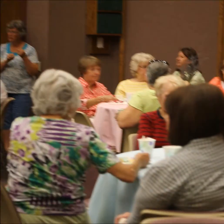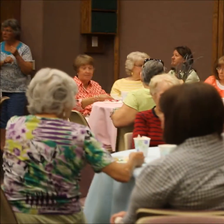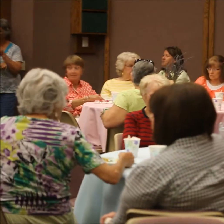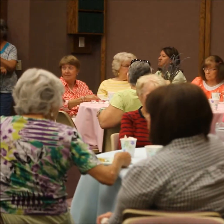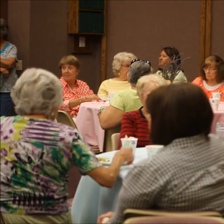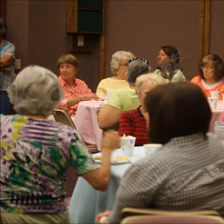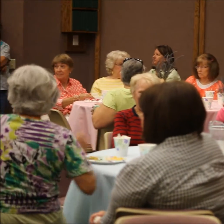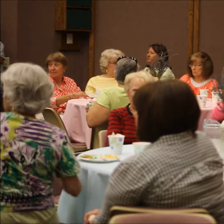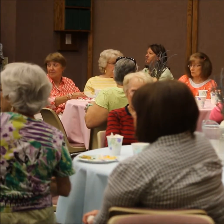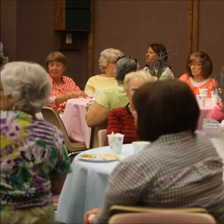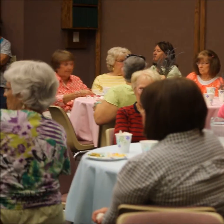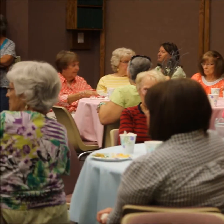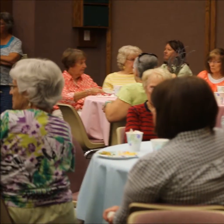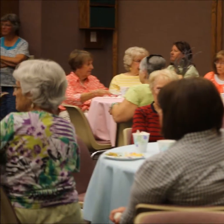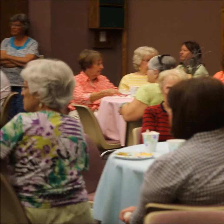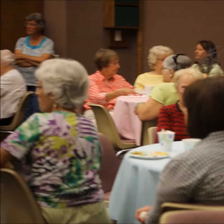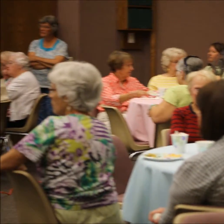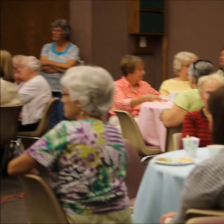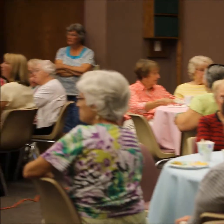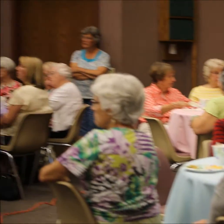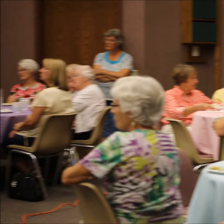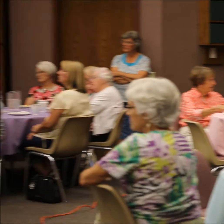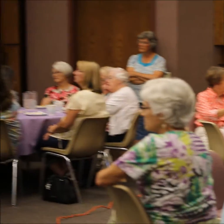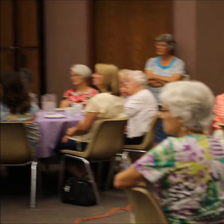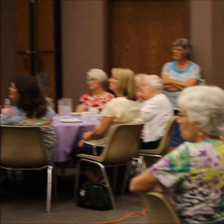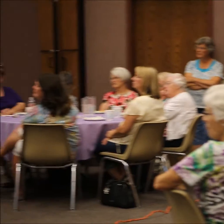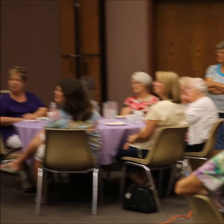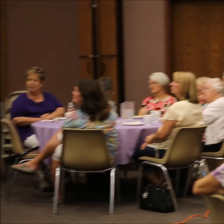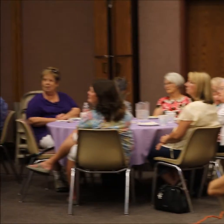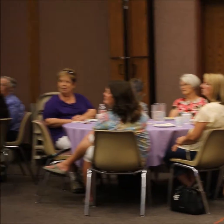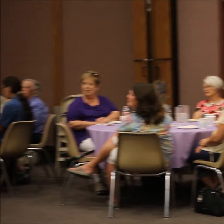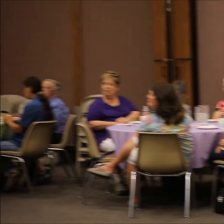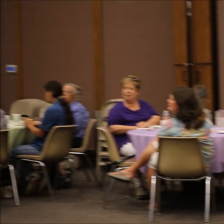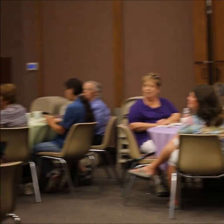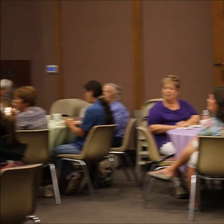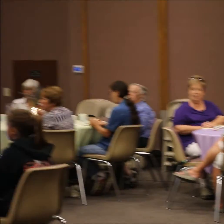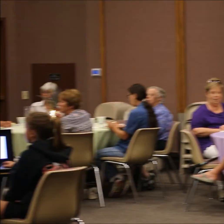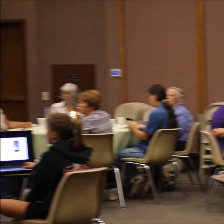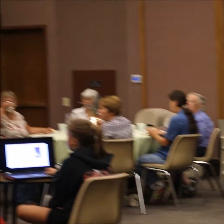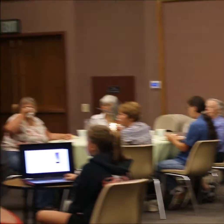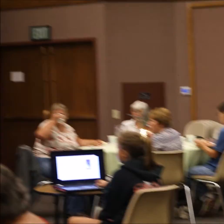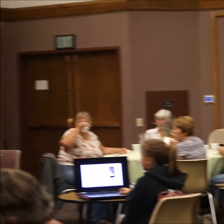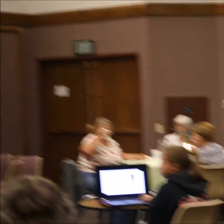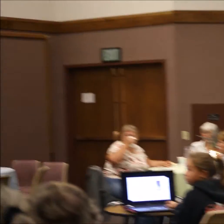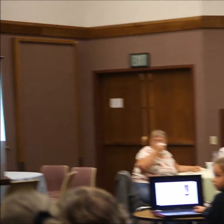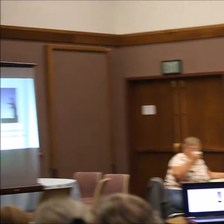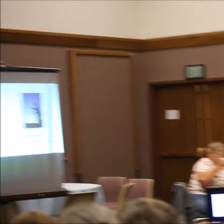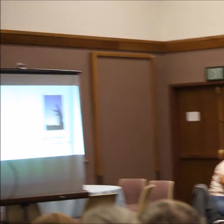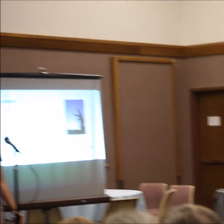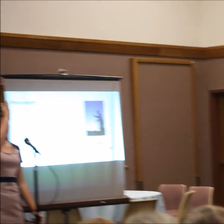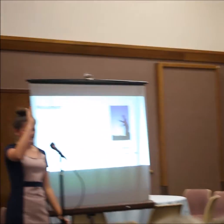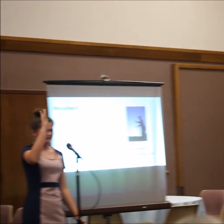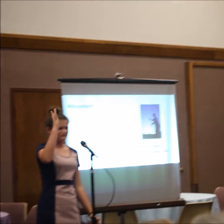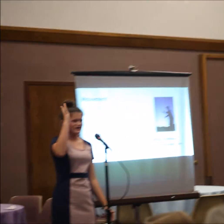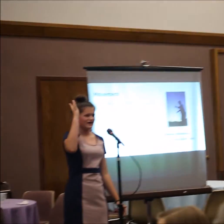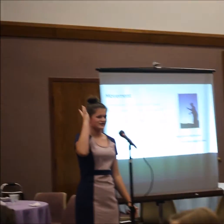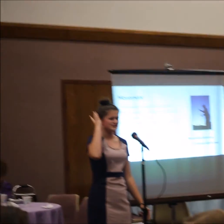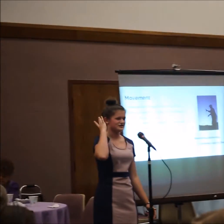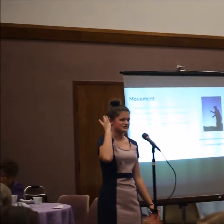So the key of the location, I changed the sign for dad. This is the sign for dad. The second time, I don't know if you caught it, I changed it